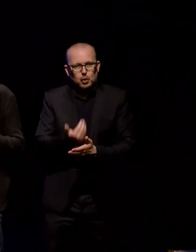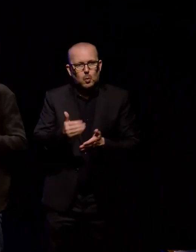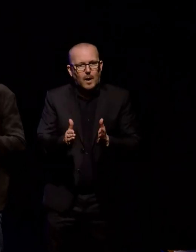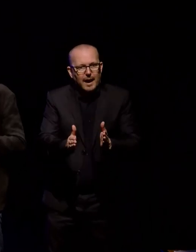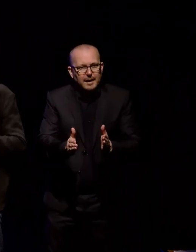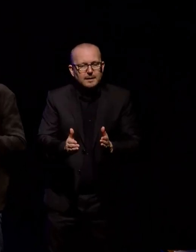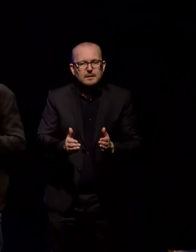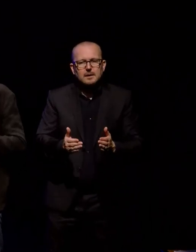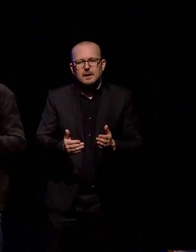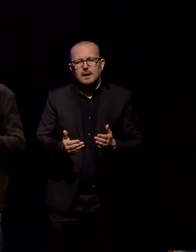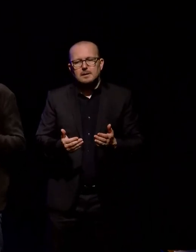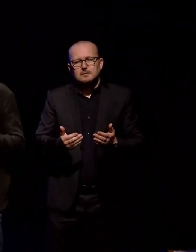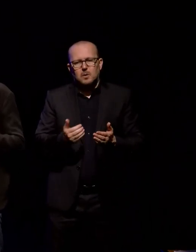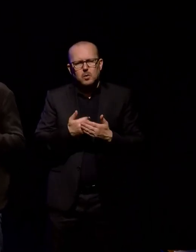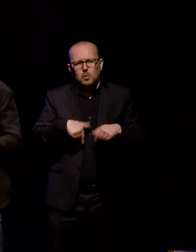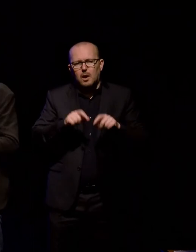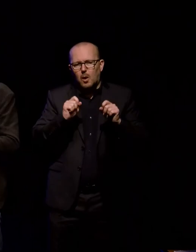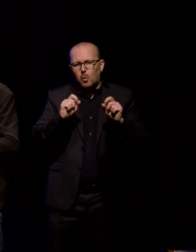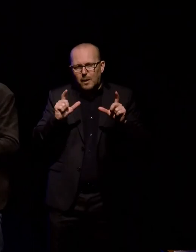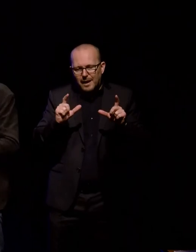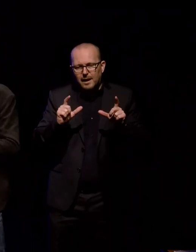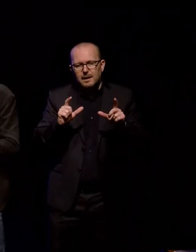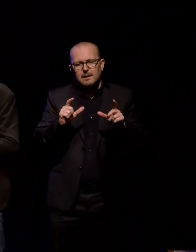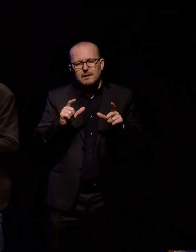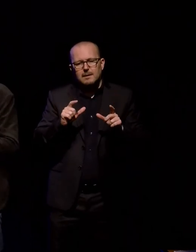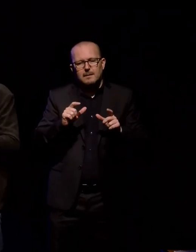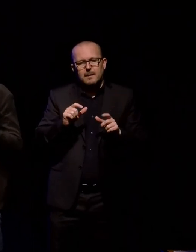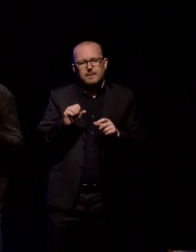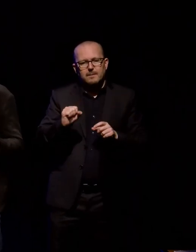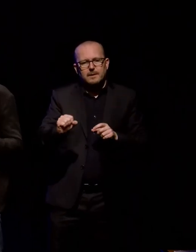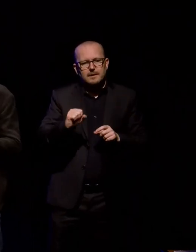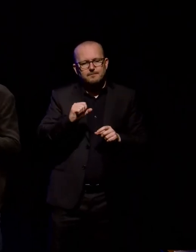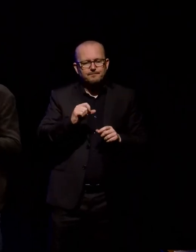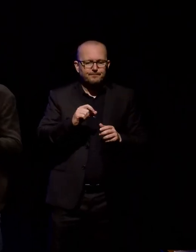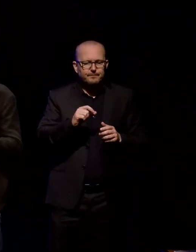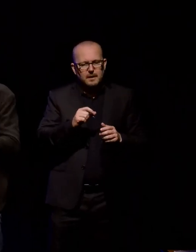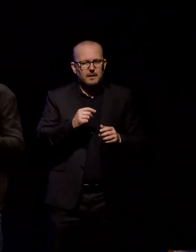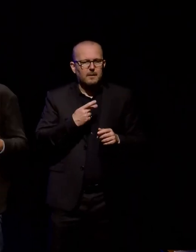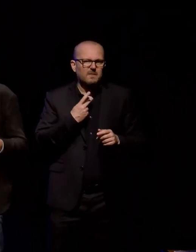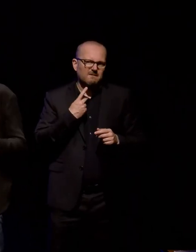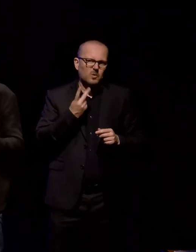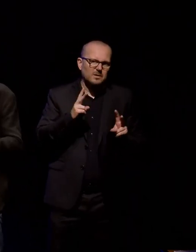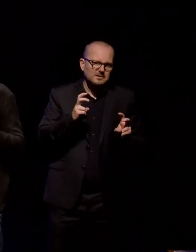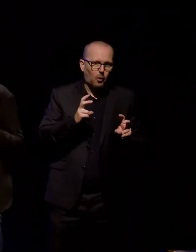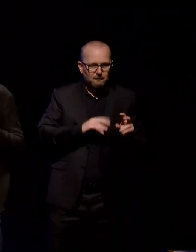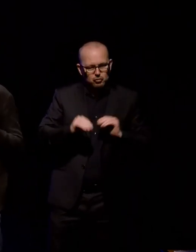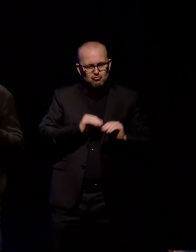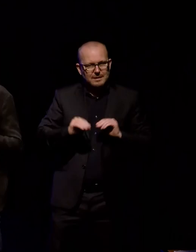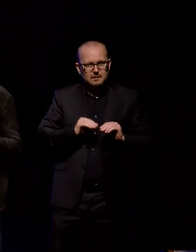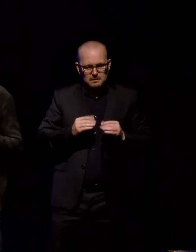to make the curatorial voice, if I can say that way, or any voice disappear and have